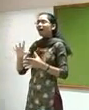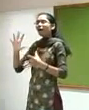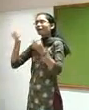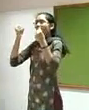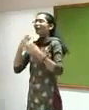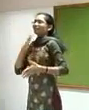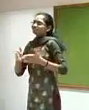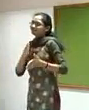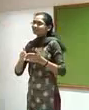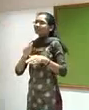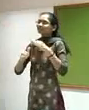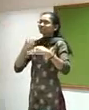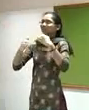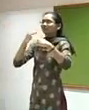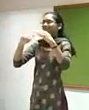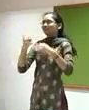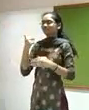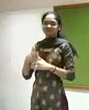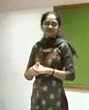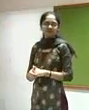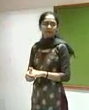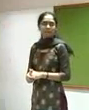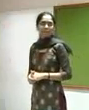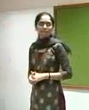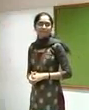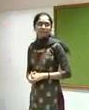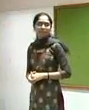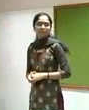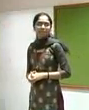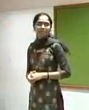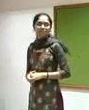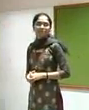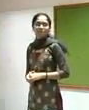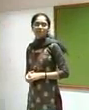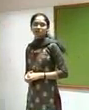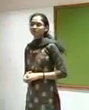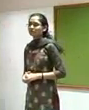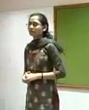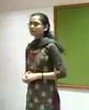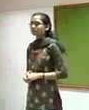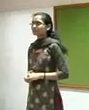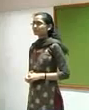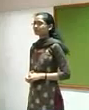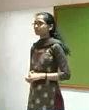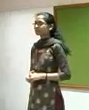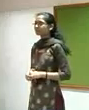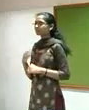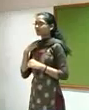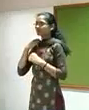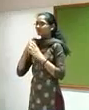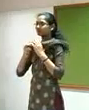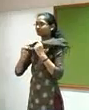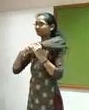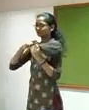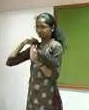Okay, the second point I want to move to is your whole realm of equality and non-discrimination.